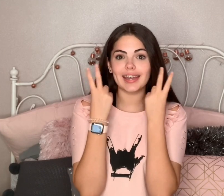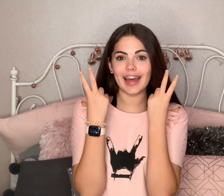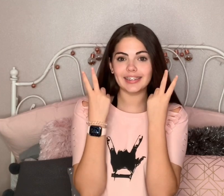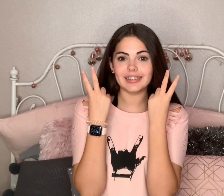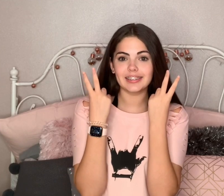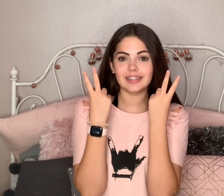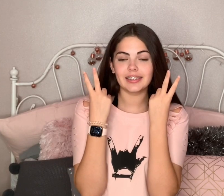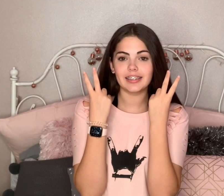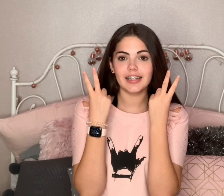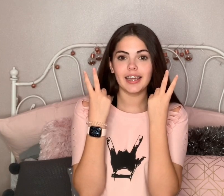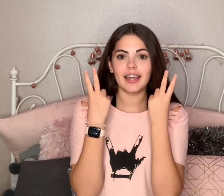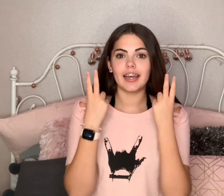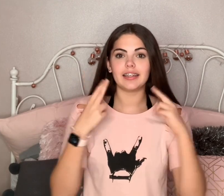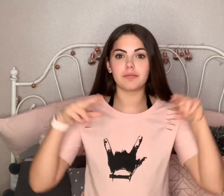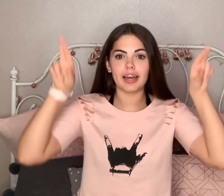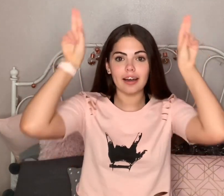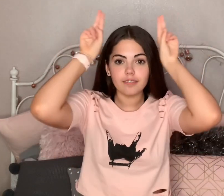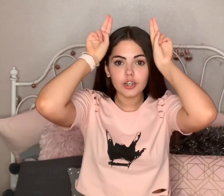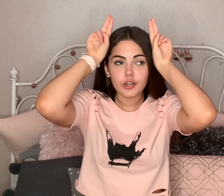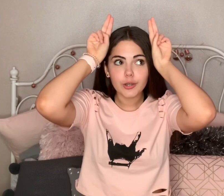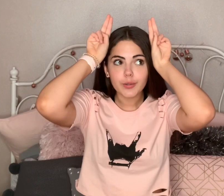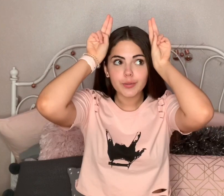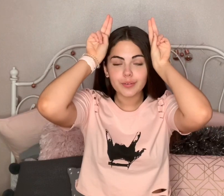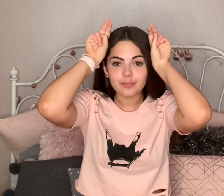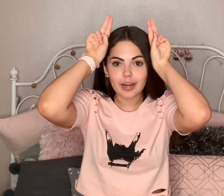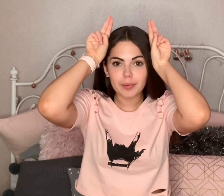Cat. And then we have rabbit.